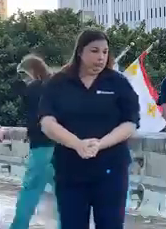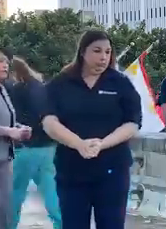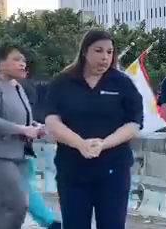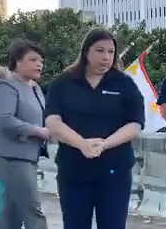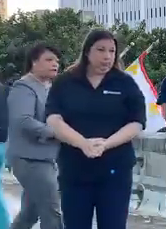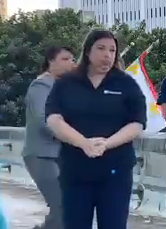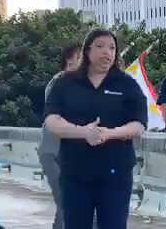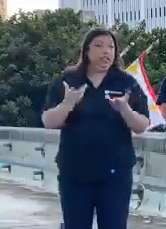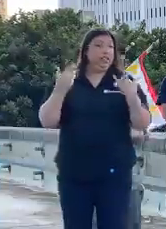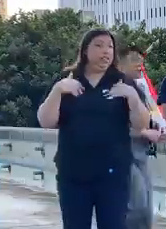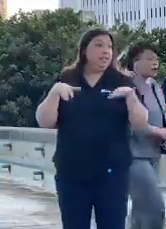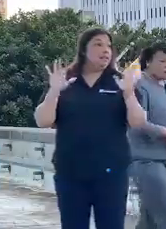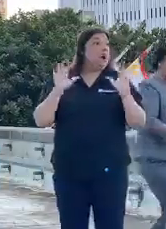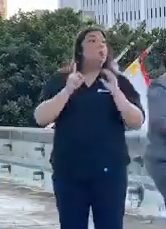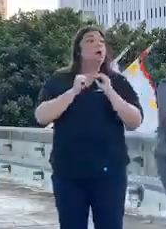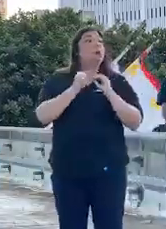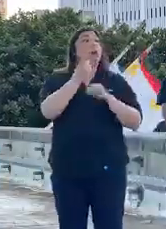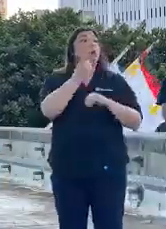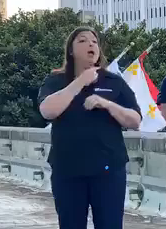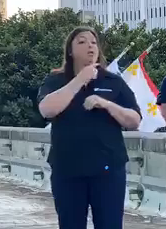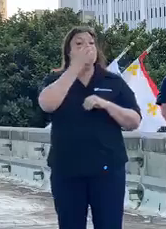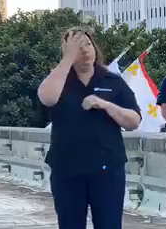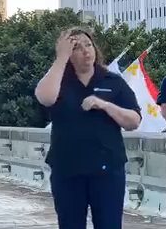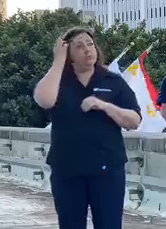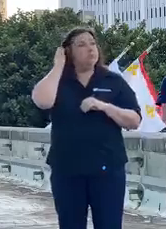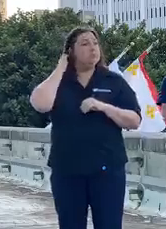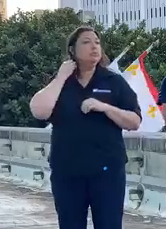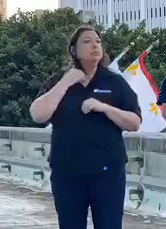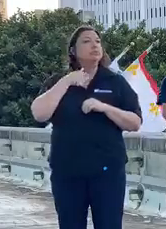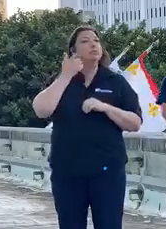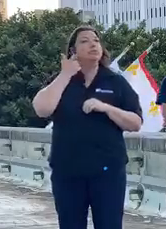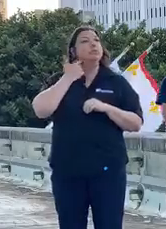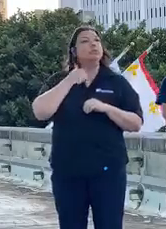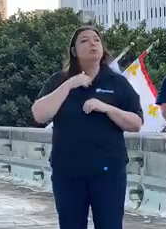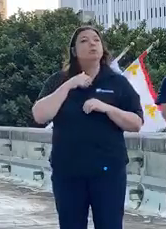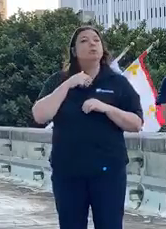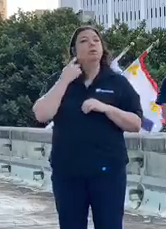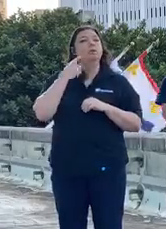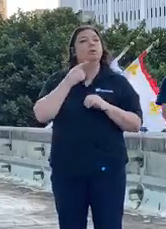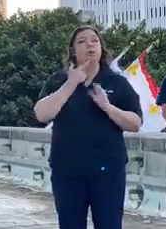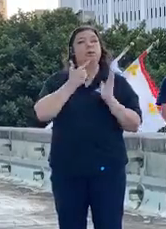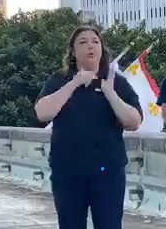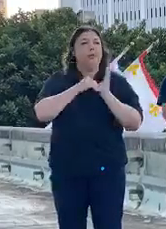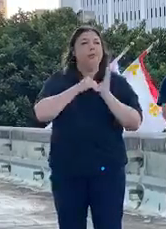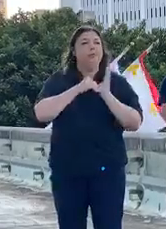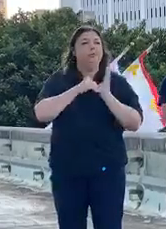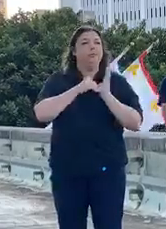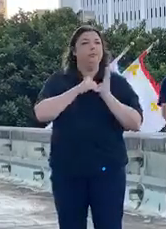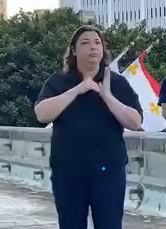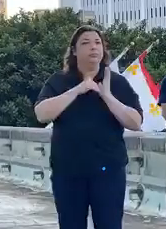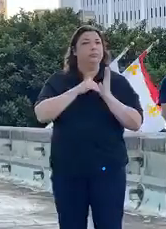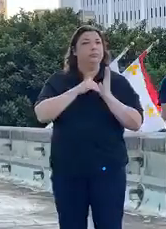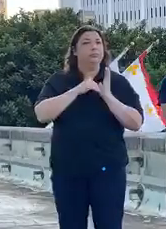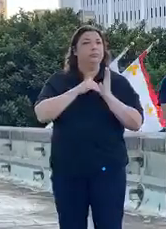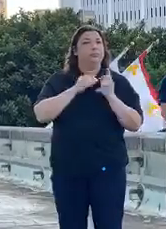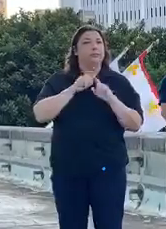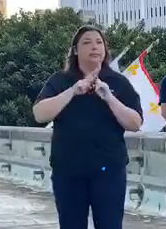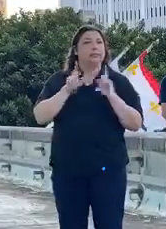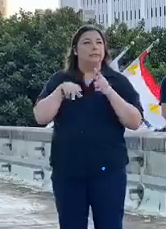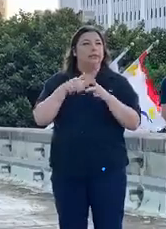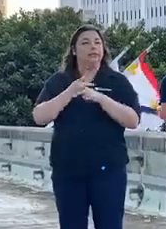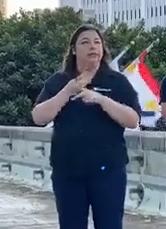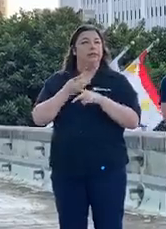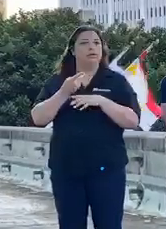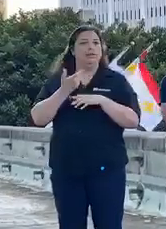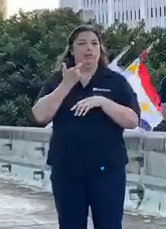Right, so that's it? One more question. Okay. So Mayor, this is kind of to repeat the same, ask a different version of the